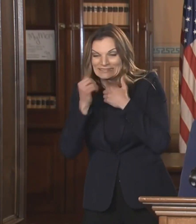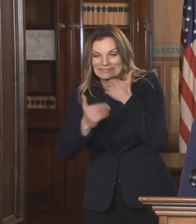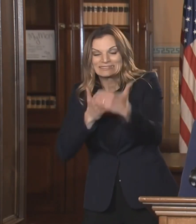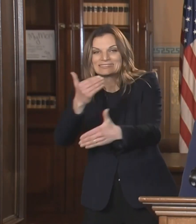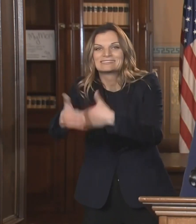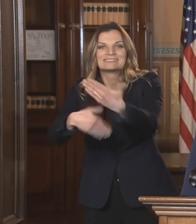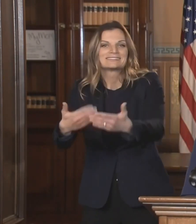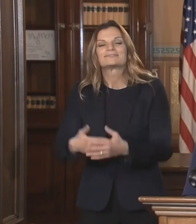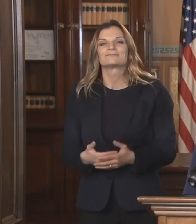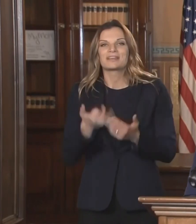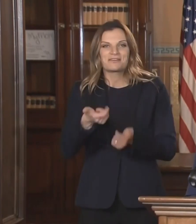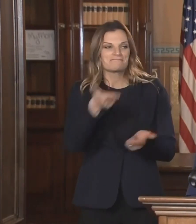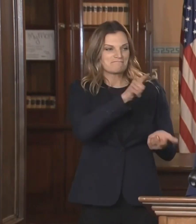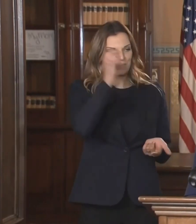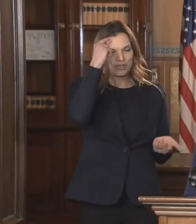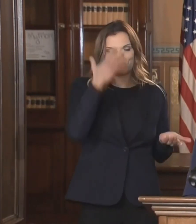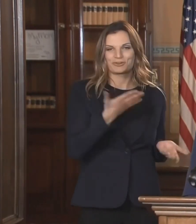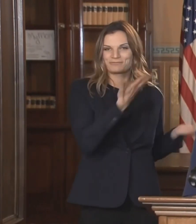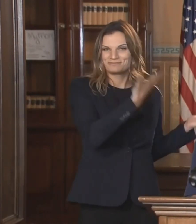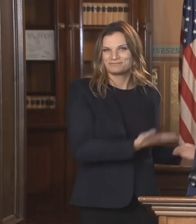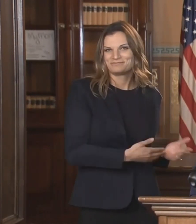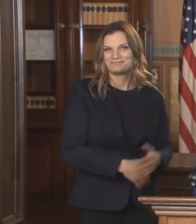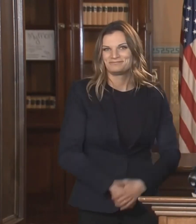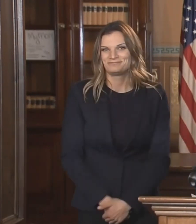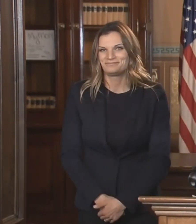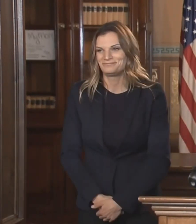So thank you. with that, I'll turn it back over to the governor.